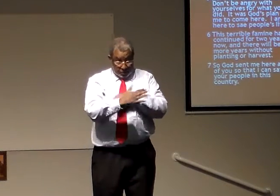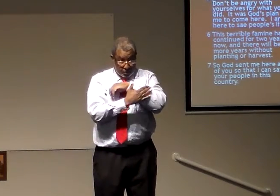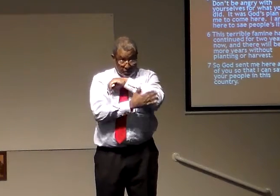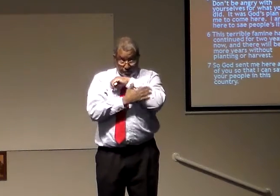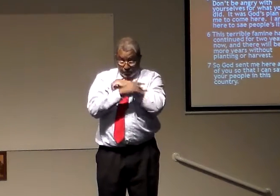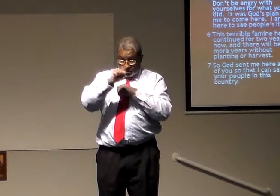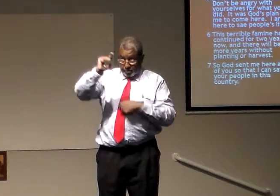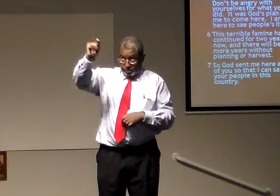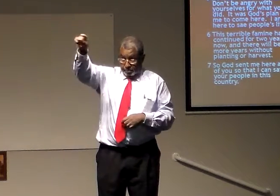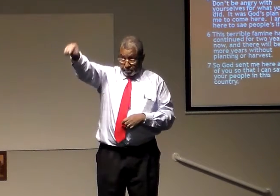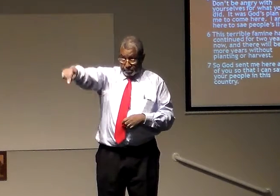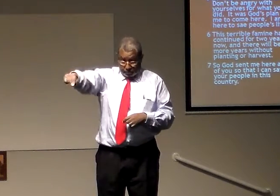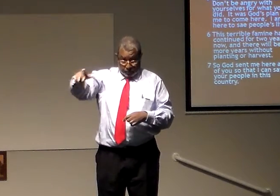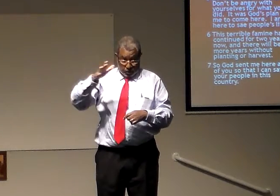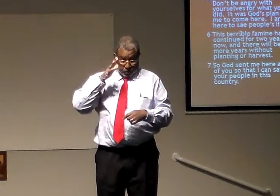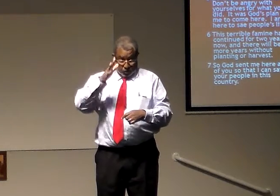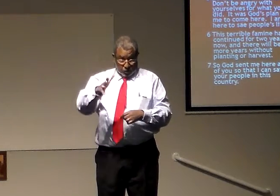In your country over there,